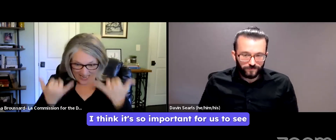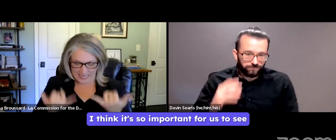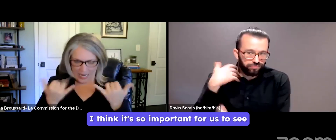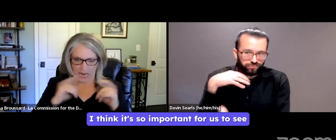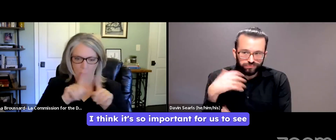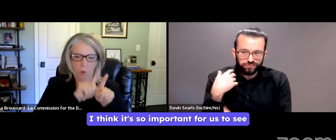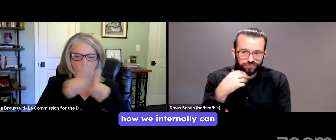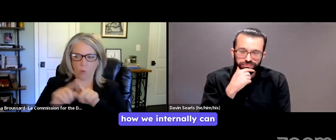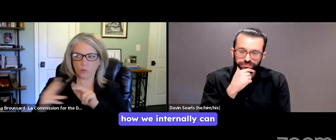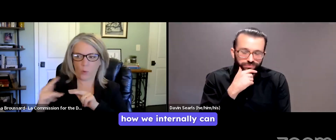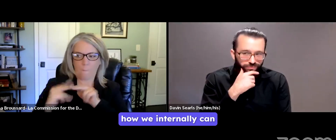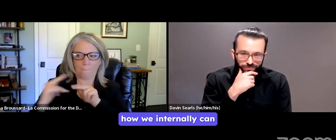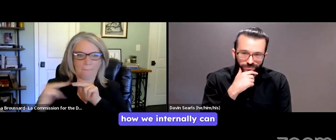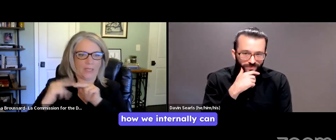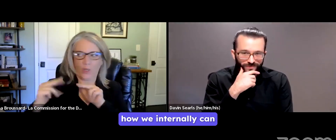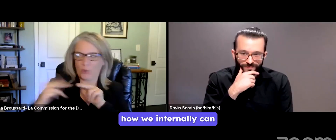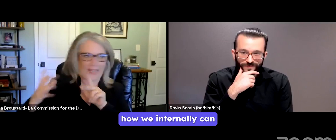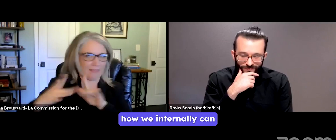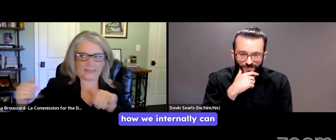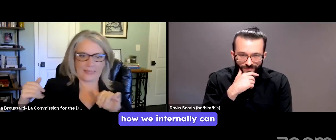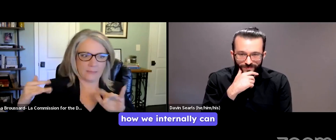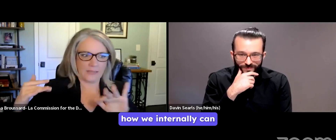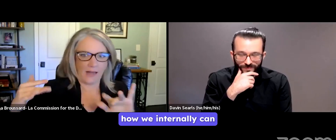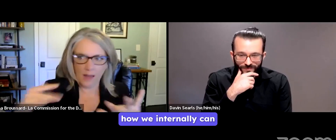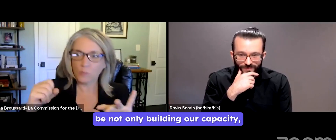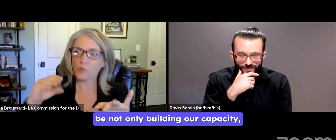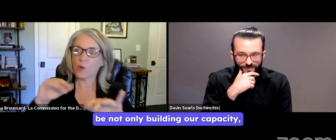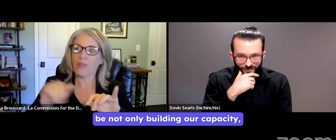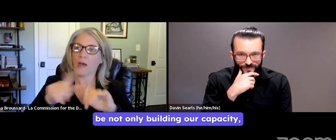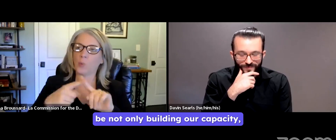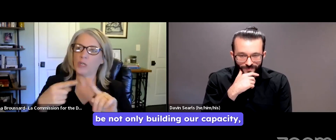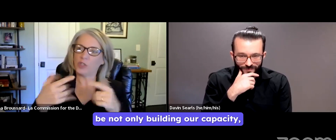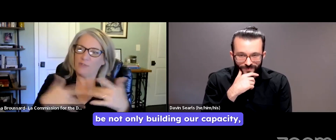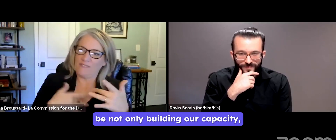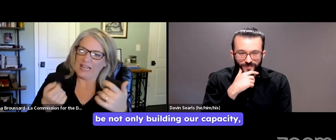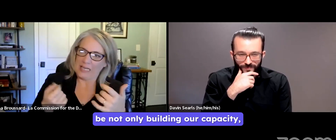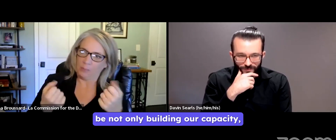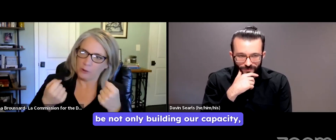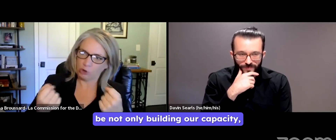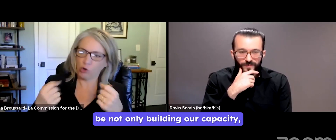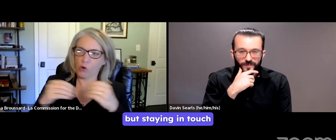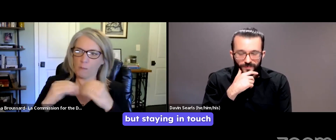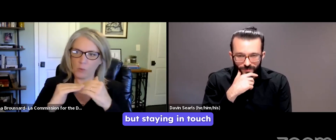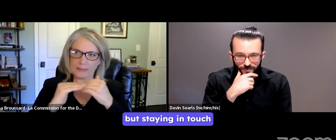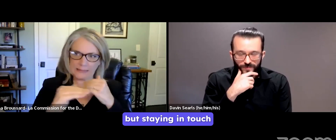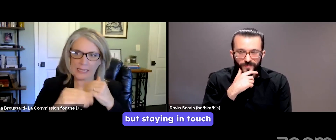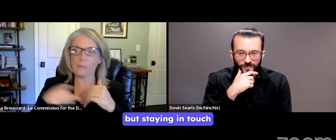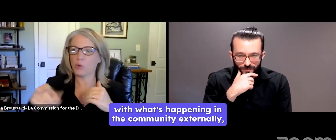us to see how we internally can be not only building our capacity, but staying in touch with